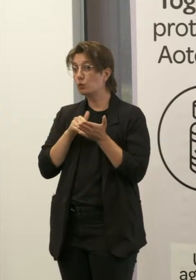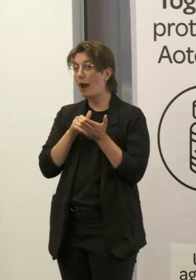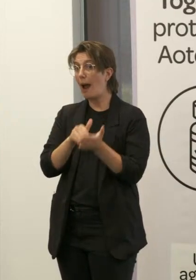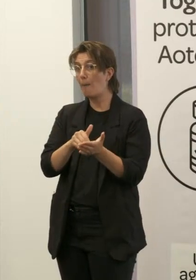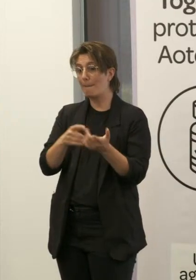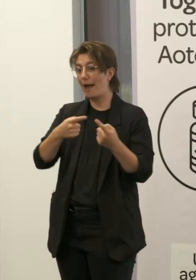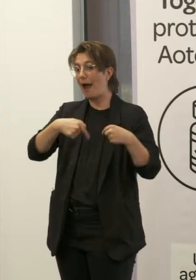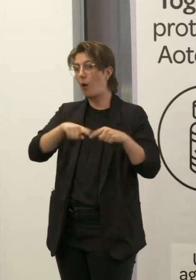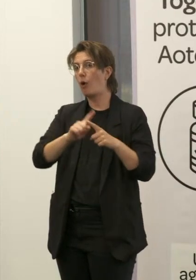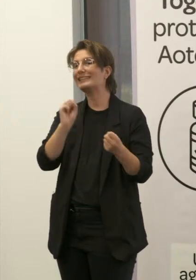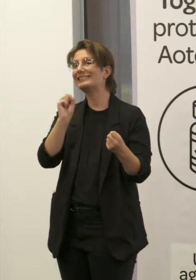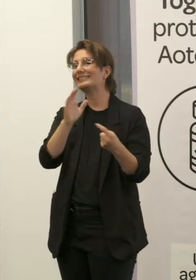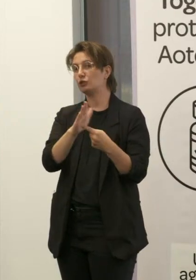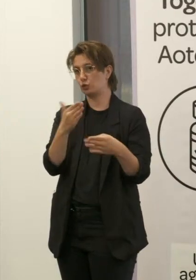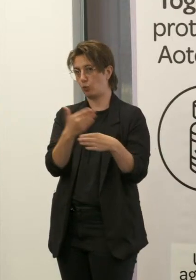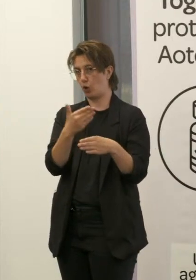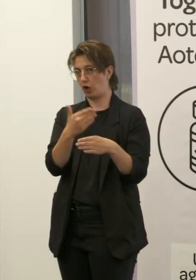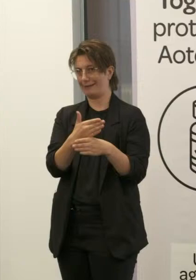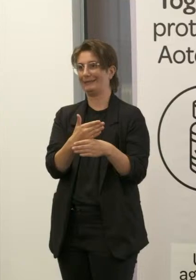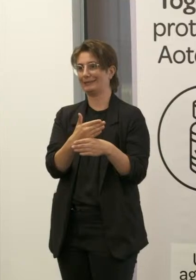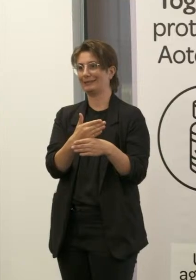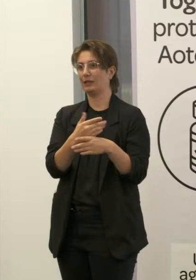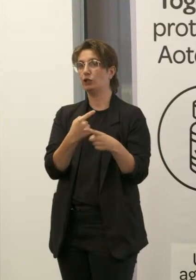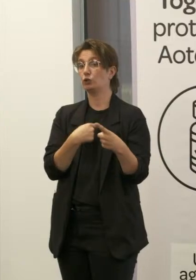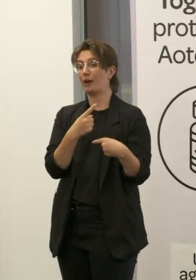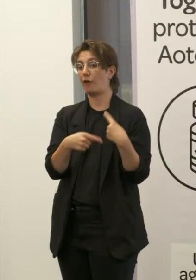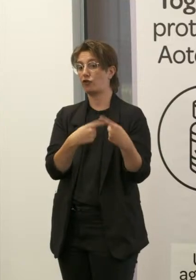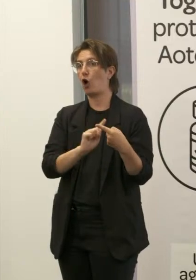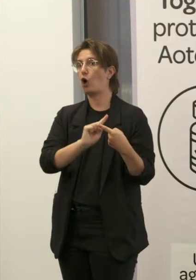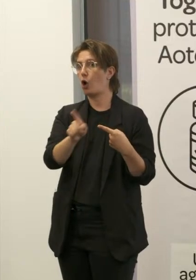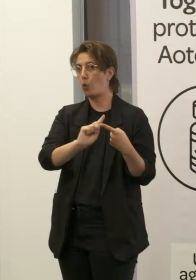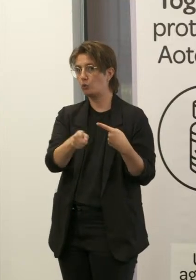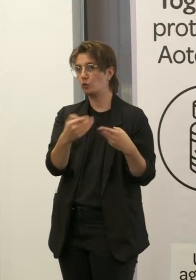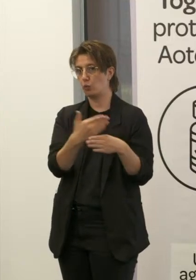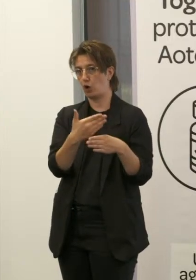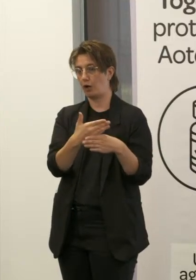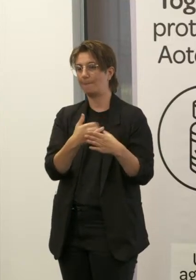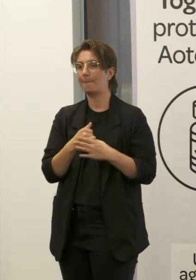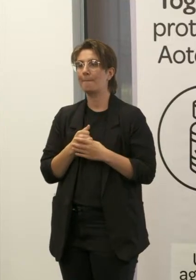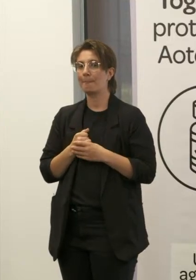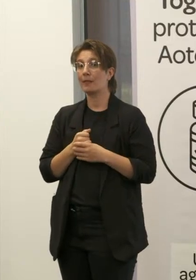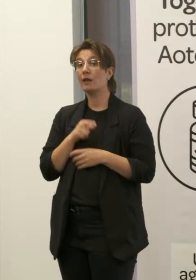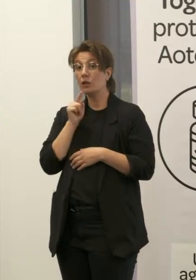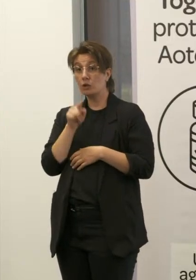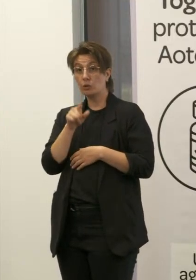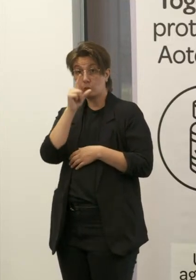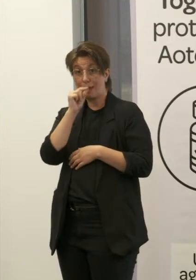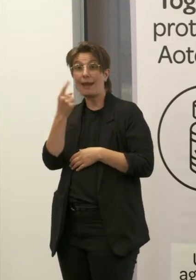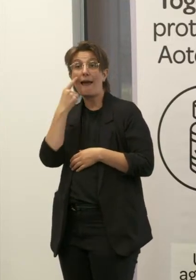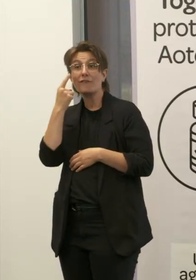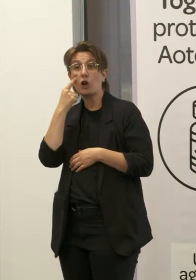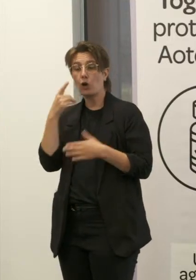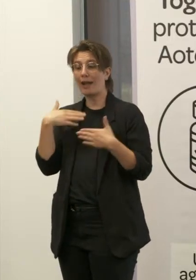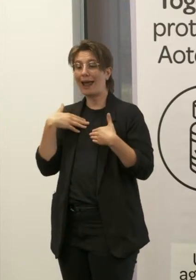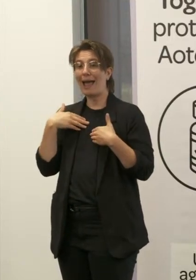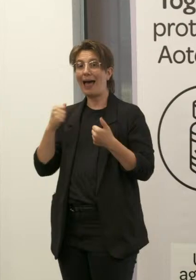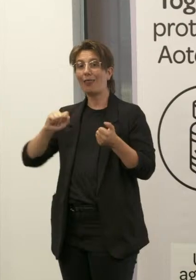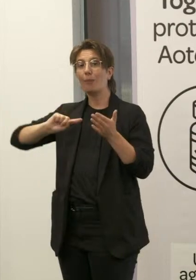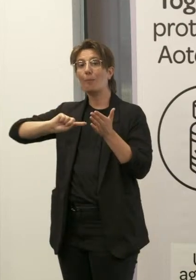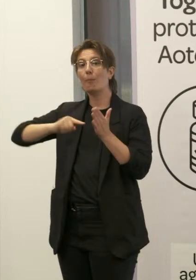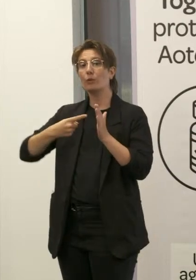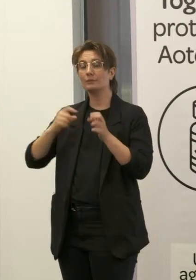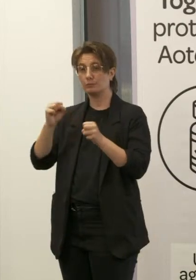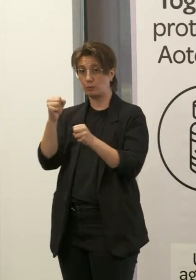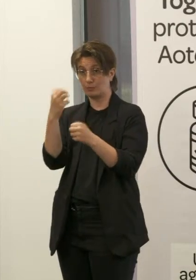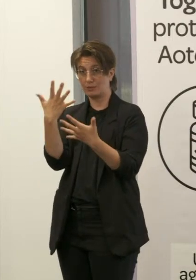scheme. And I have checked online. You can look on HealthPoint and find out where the closest place is that you can collect rapid antigen